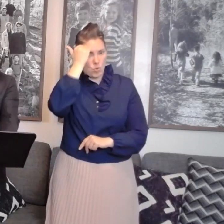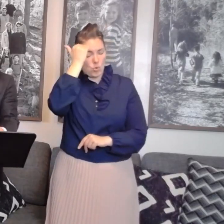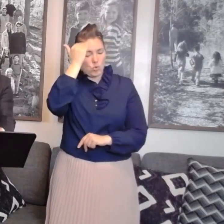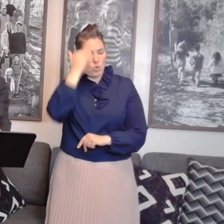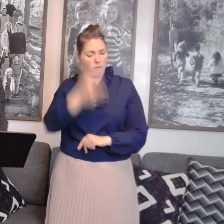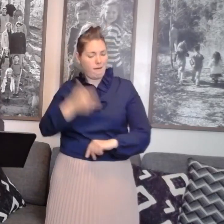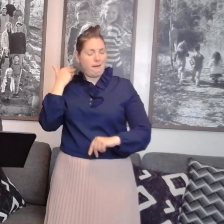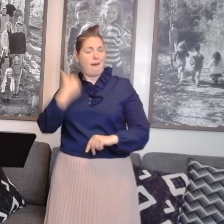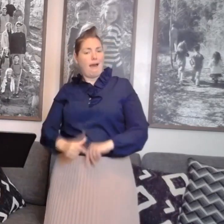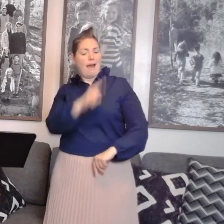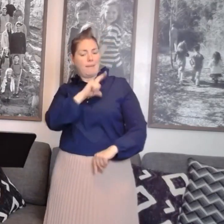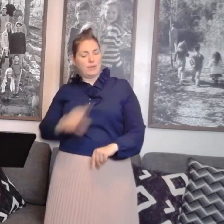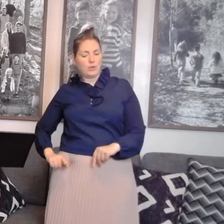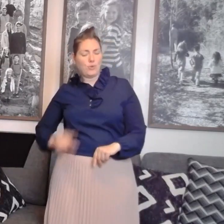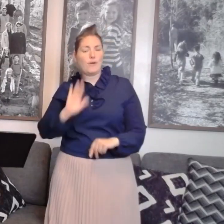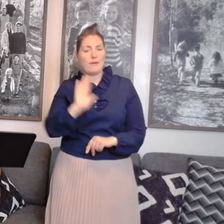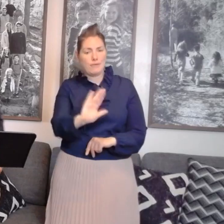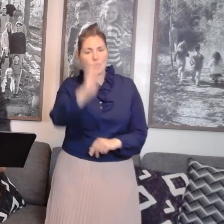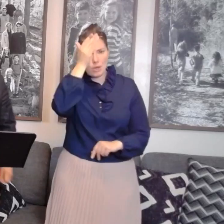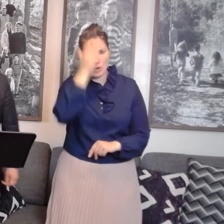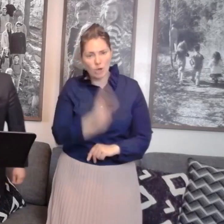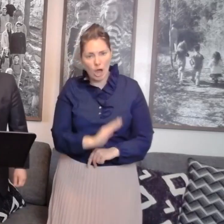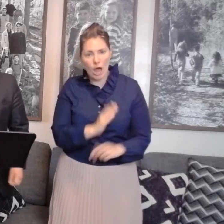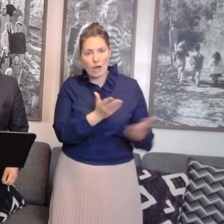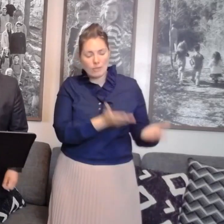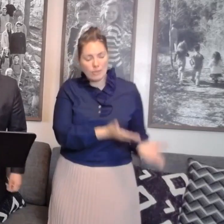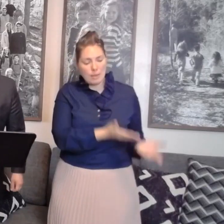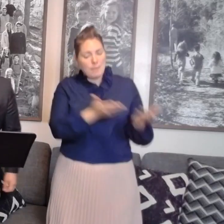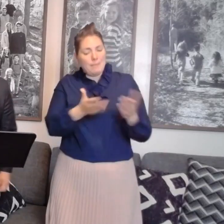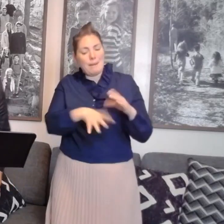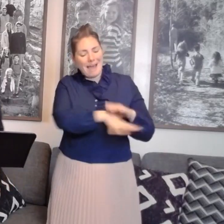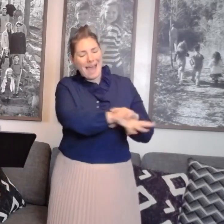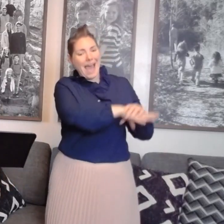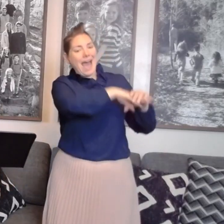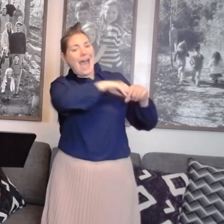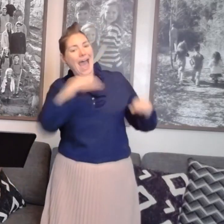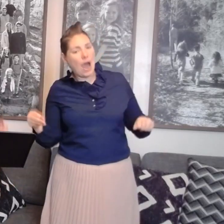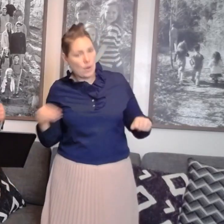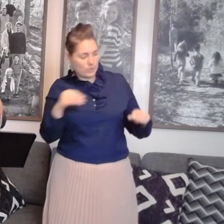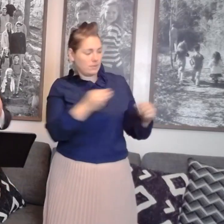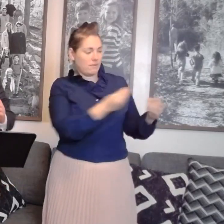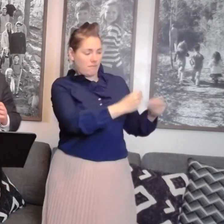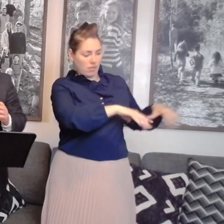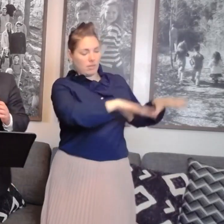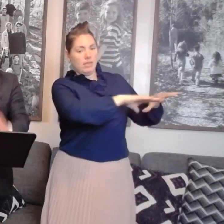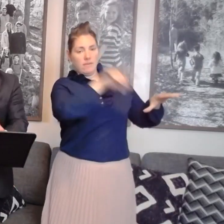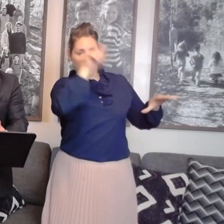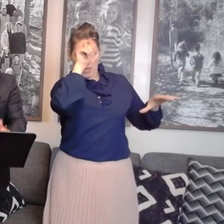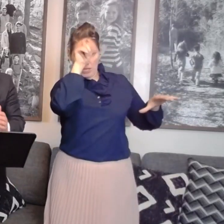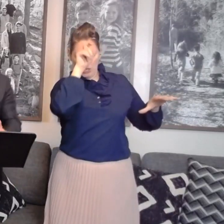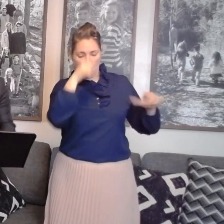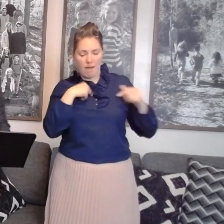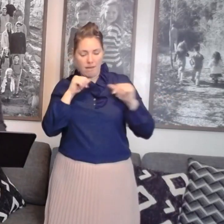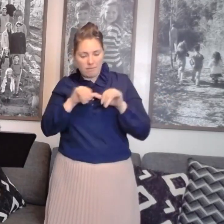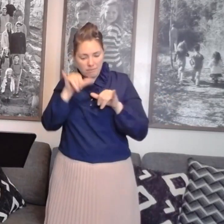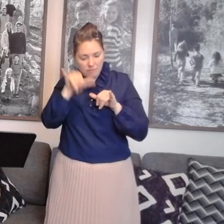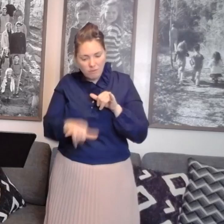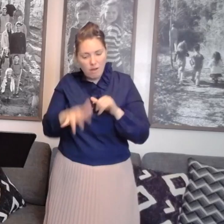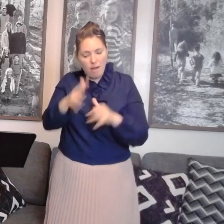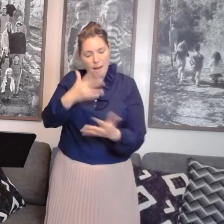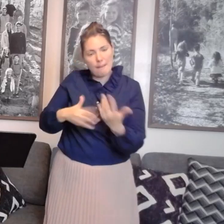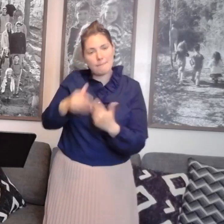am the Lord their God that brought them up out of the land of Egypt, that I may dwell among